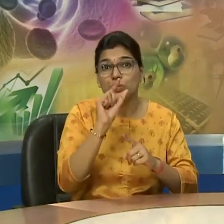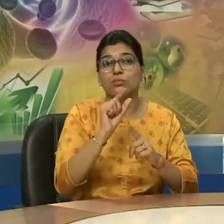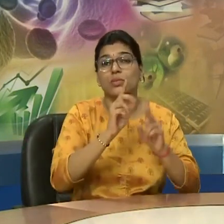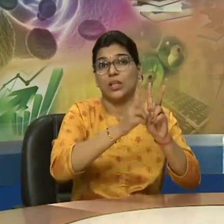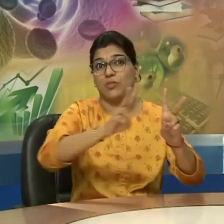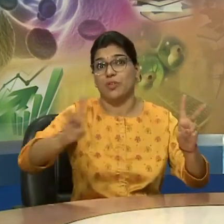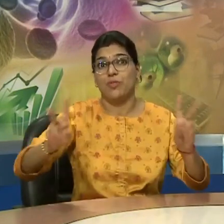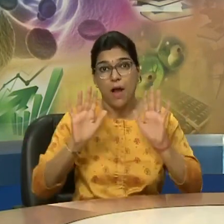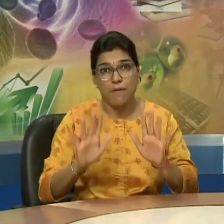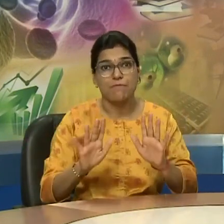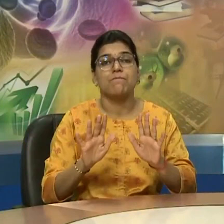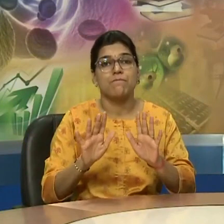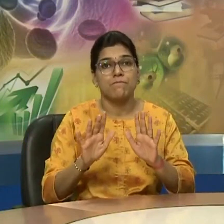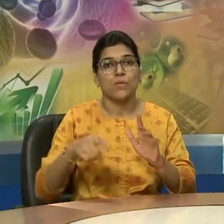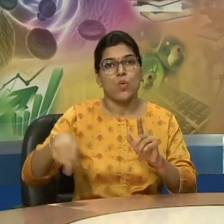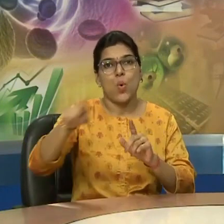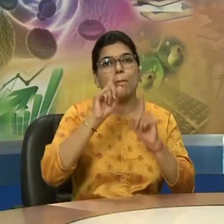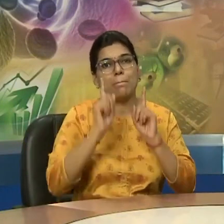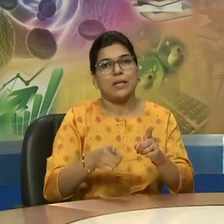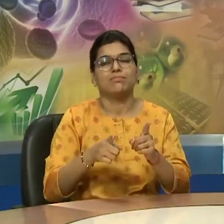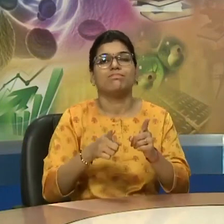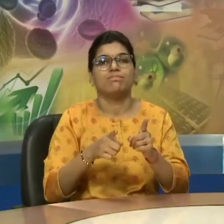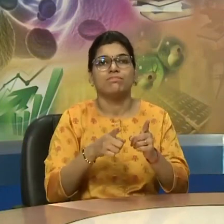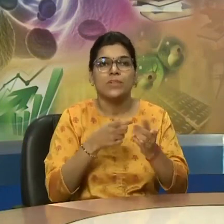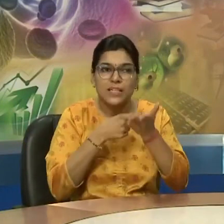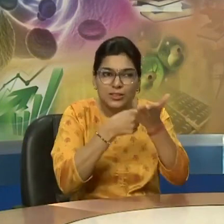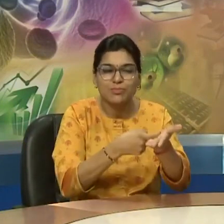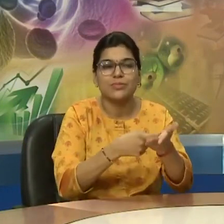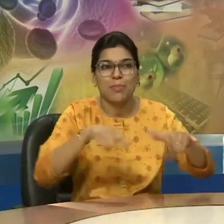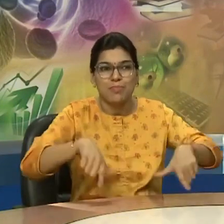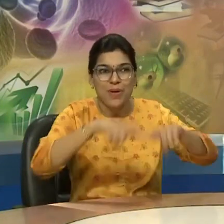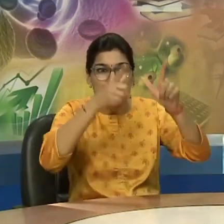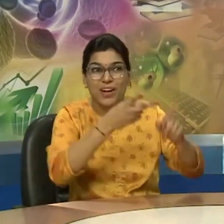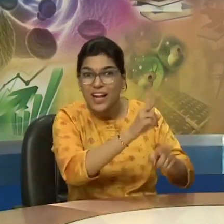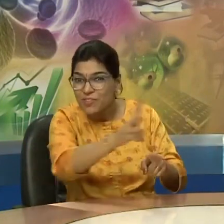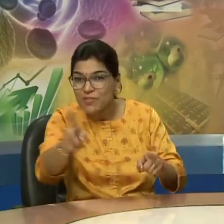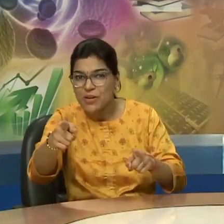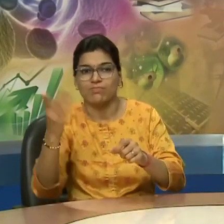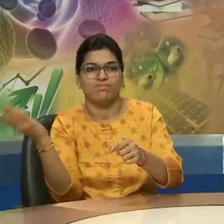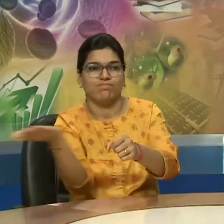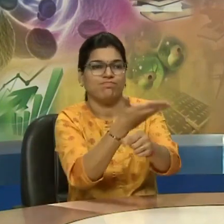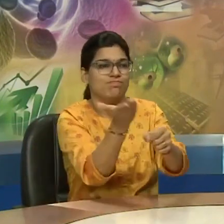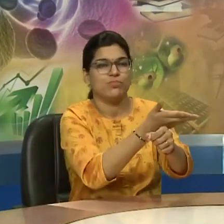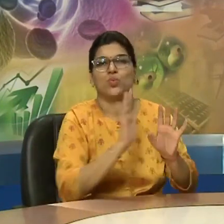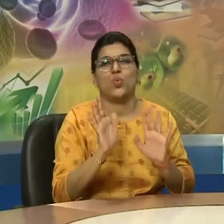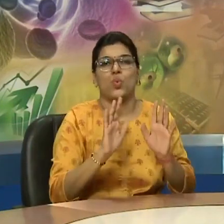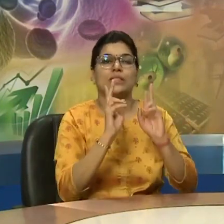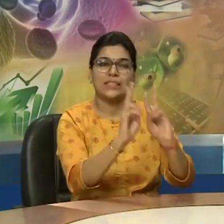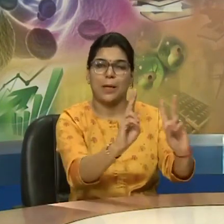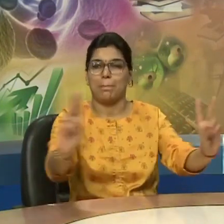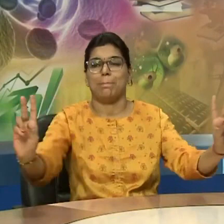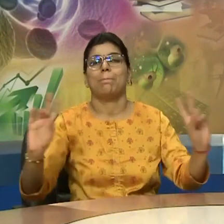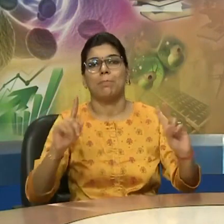Nature and the environment are very useful for us in many different ways. We should respect and protect